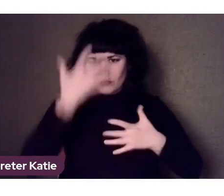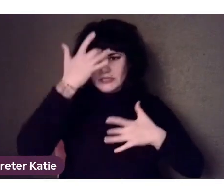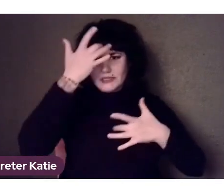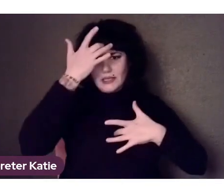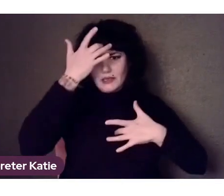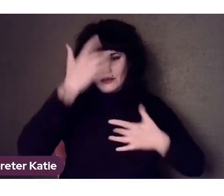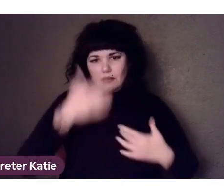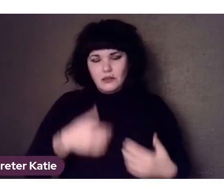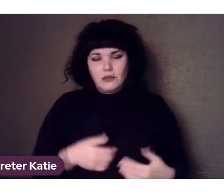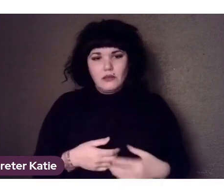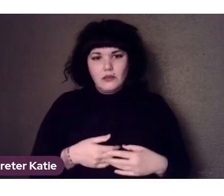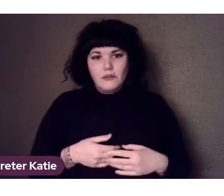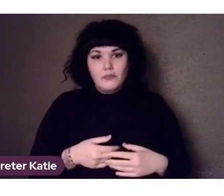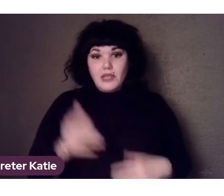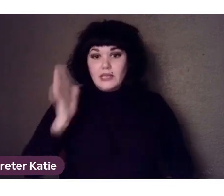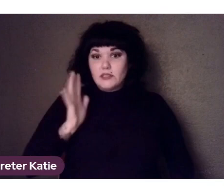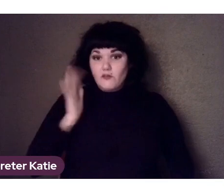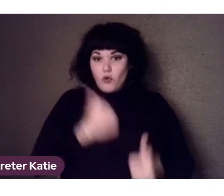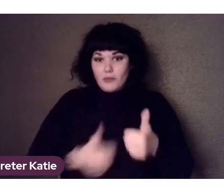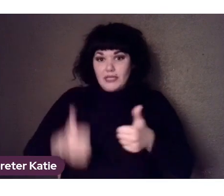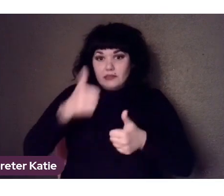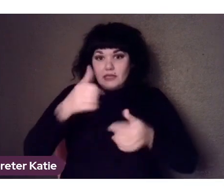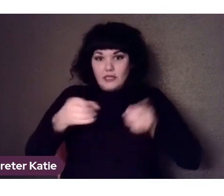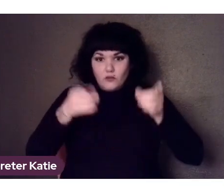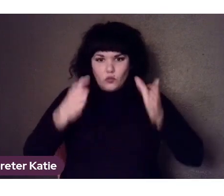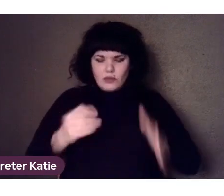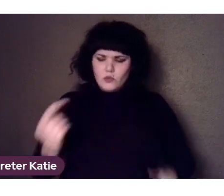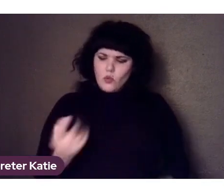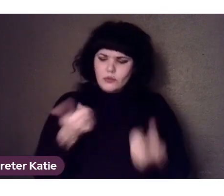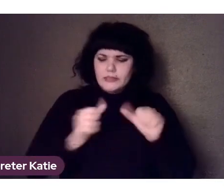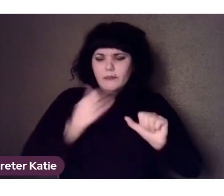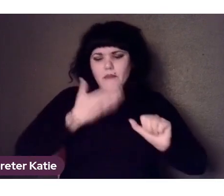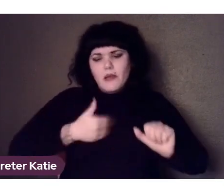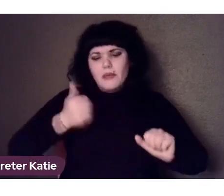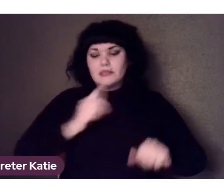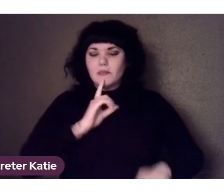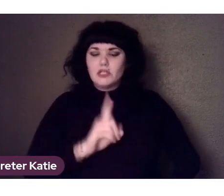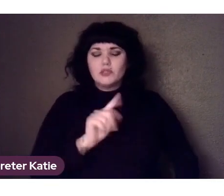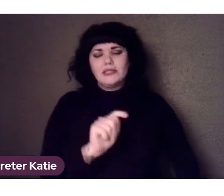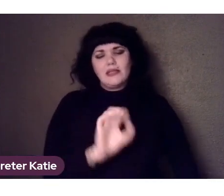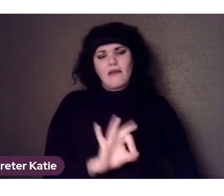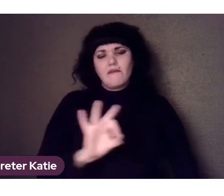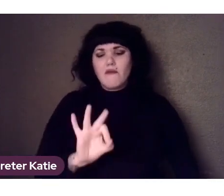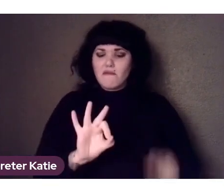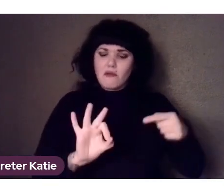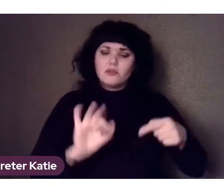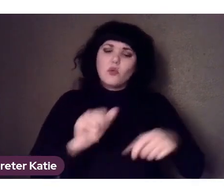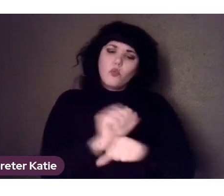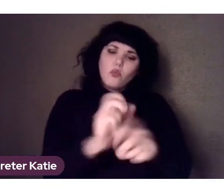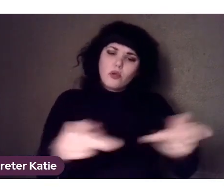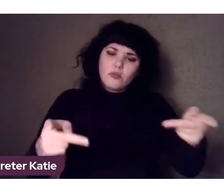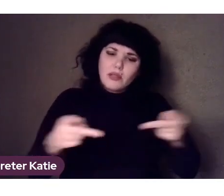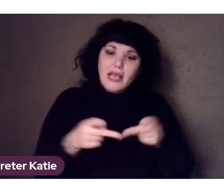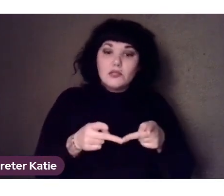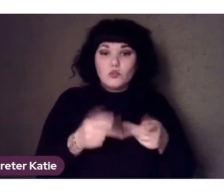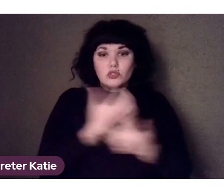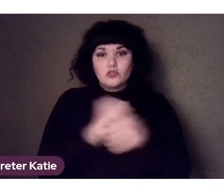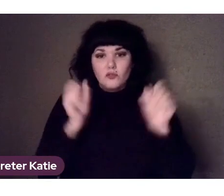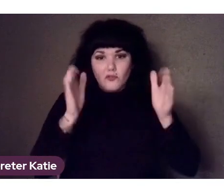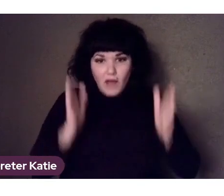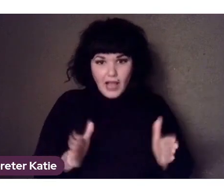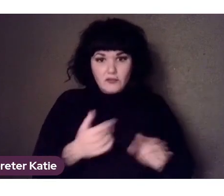As the former executive director, I always did my best to make sure that TFF was a workplace where the needs of survivors of violence